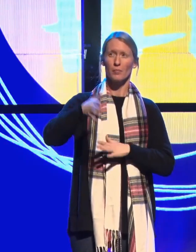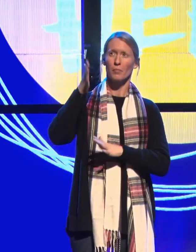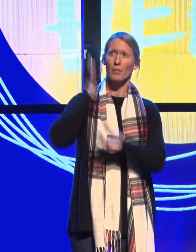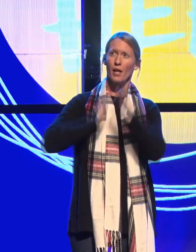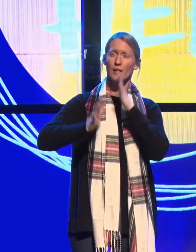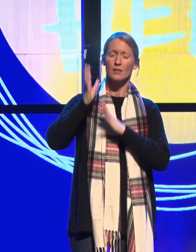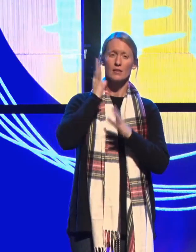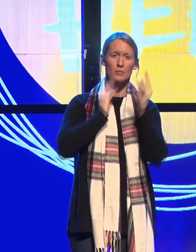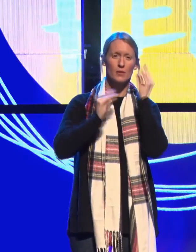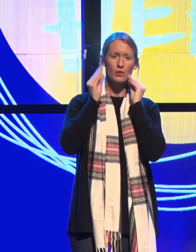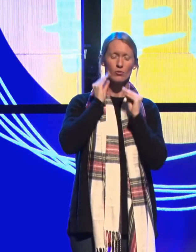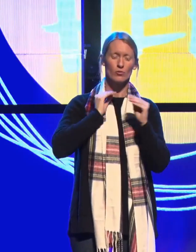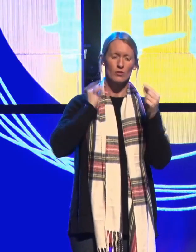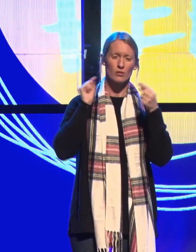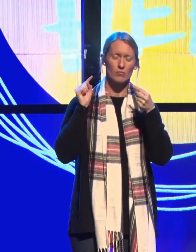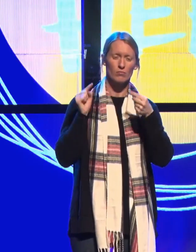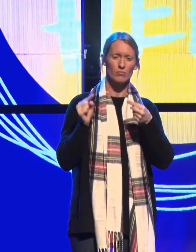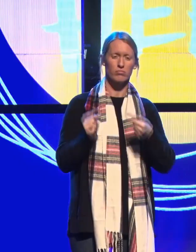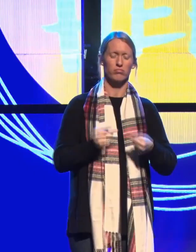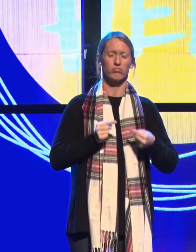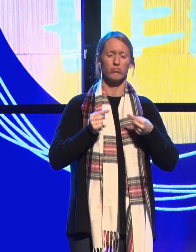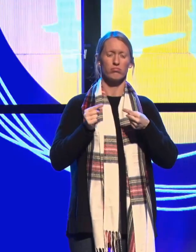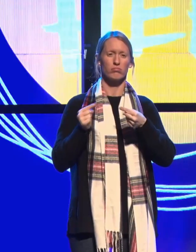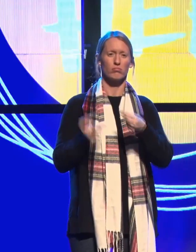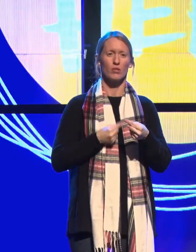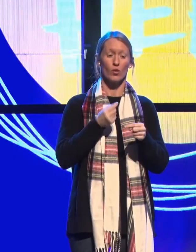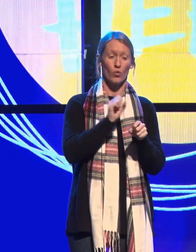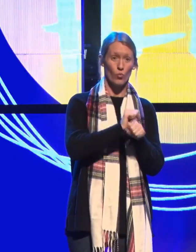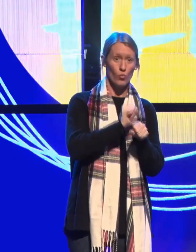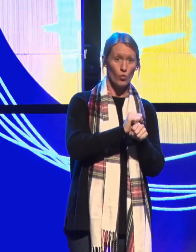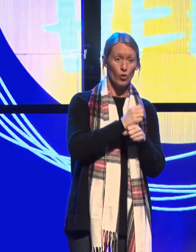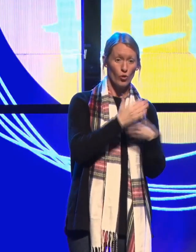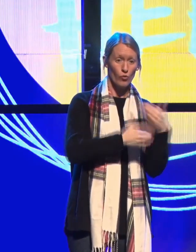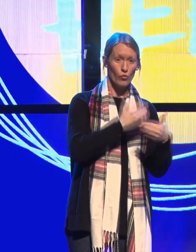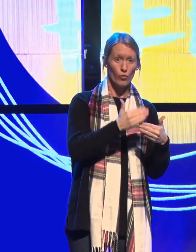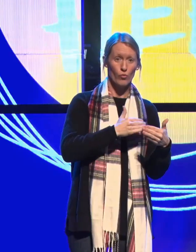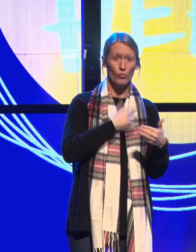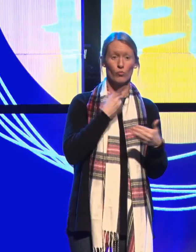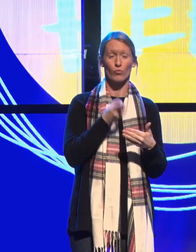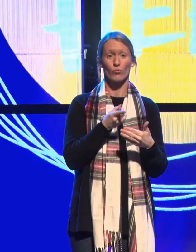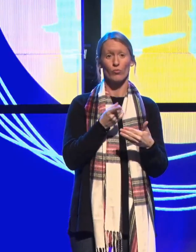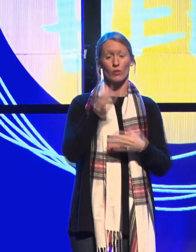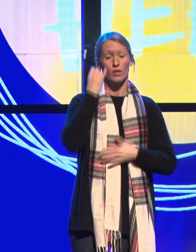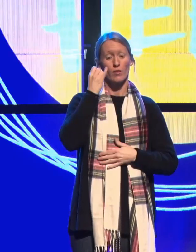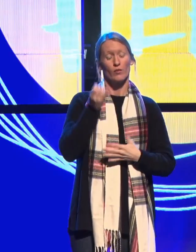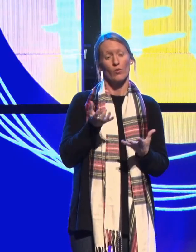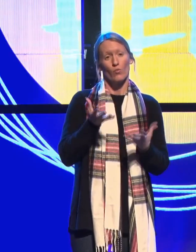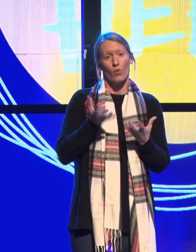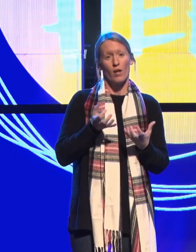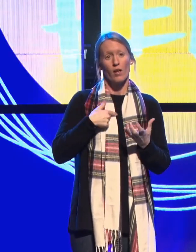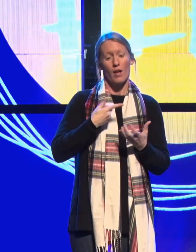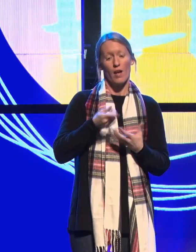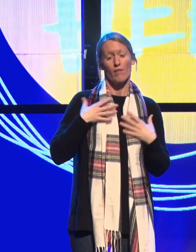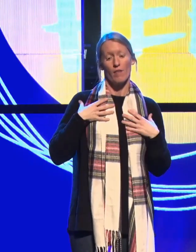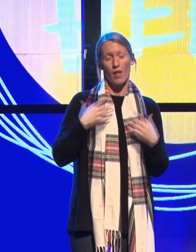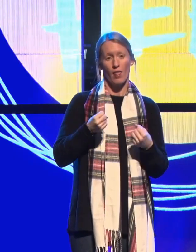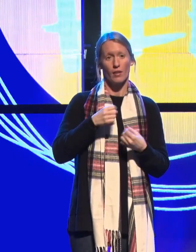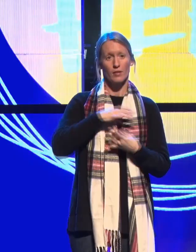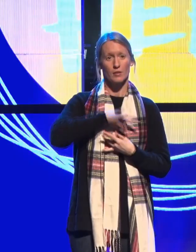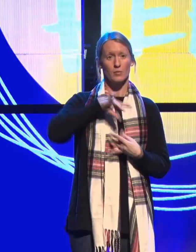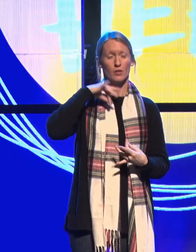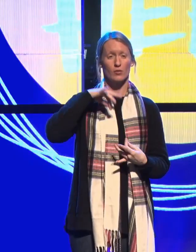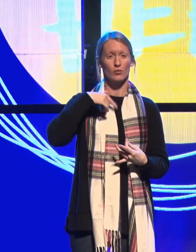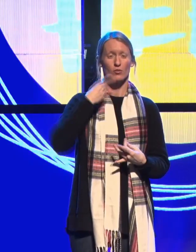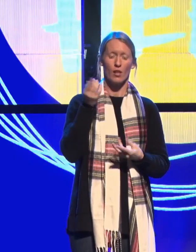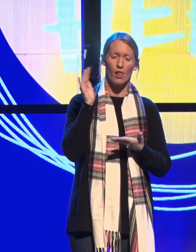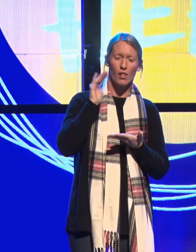that are painful, that we have to work through or not work through if we want to have healthy spirituality. We have a lack of intention oftentimes with our